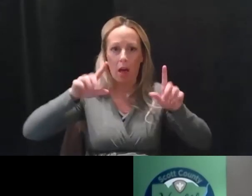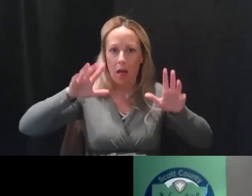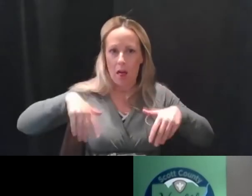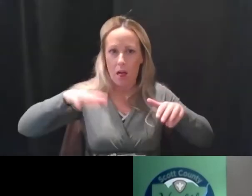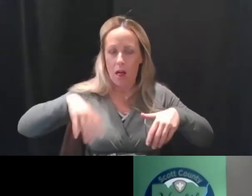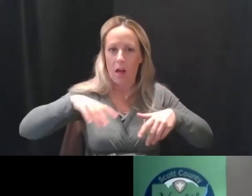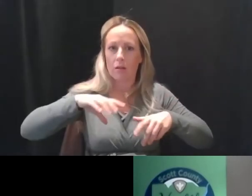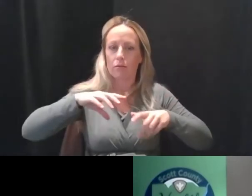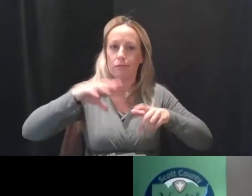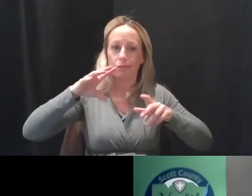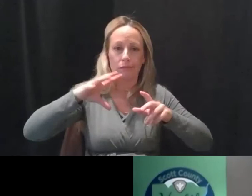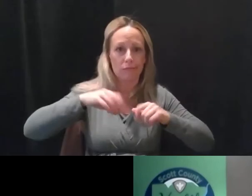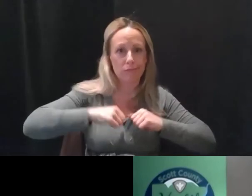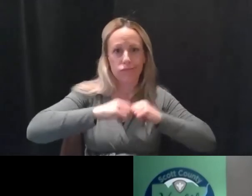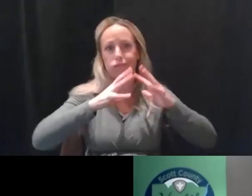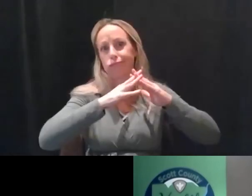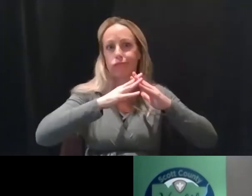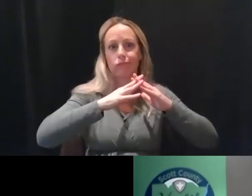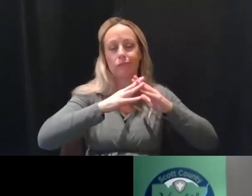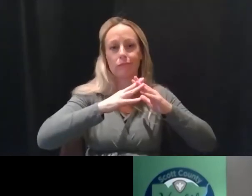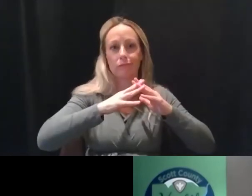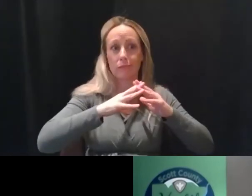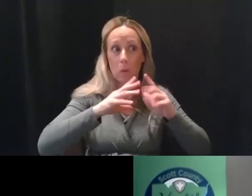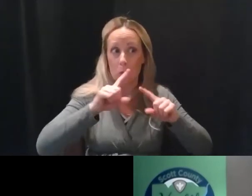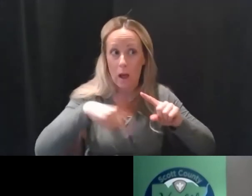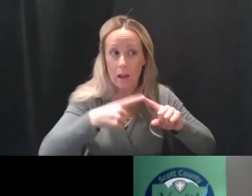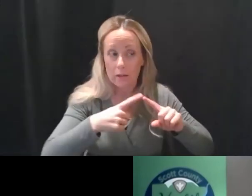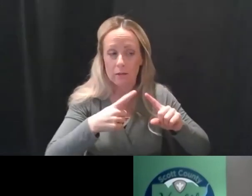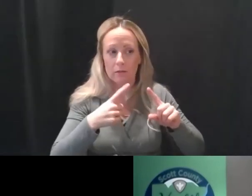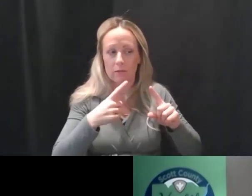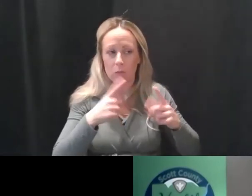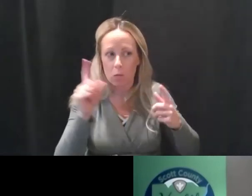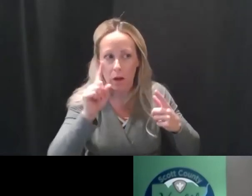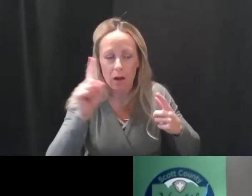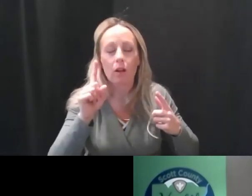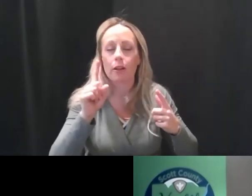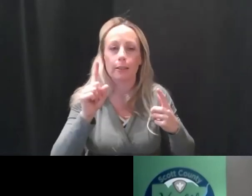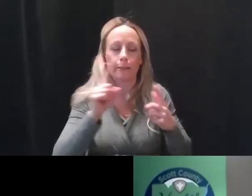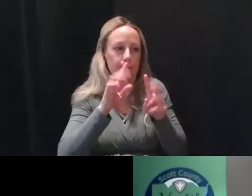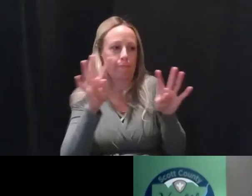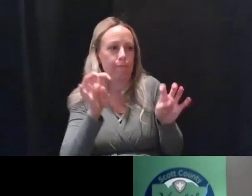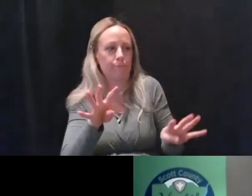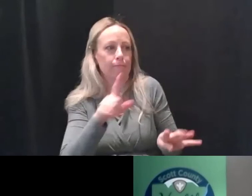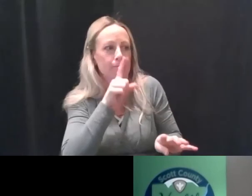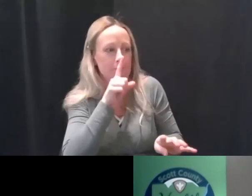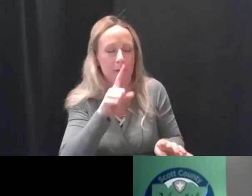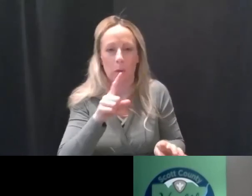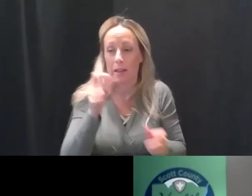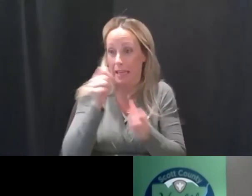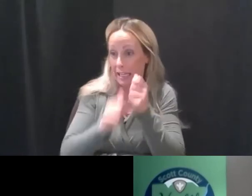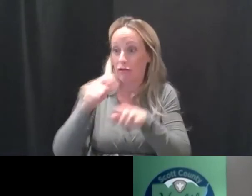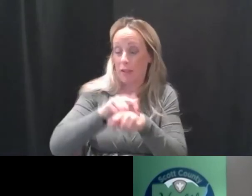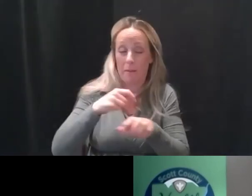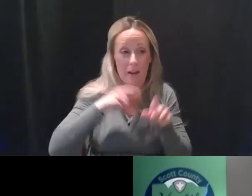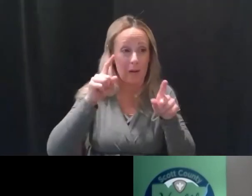me with any proposed dates. So when I'm able to, I request the site come here at every